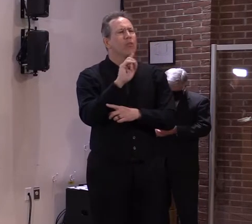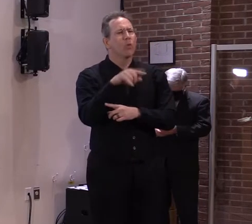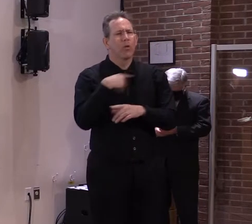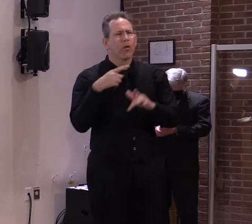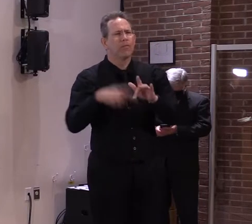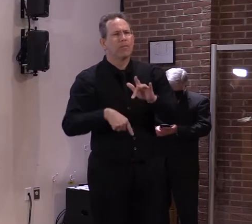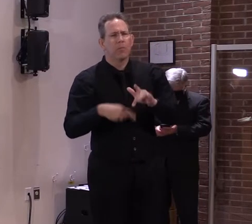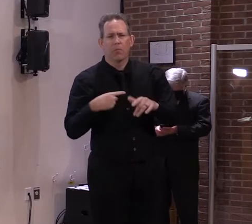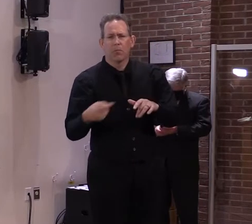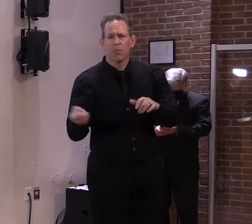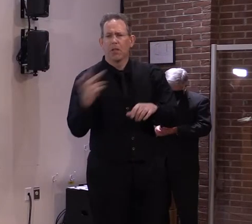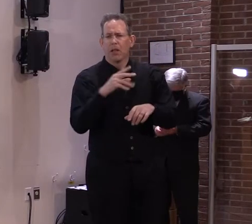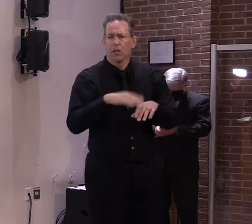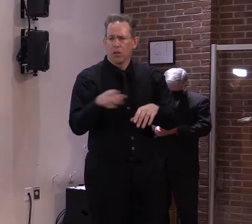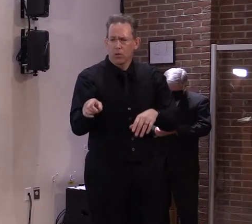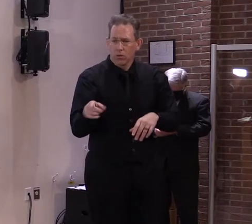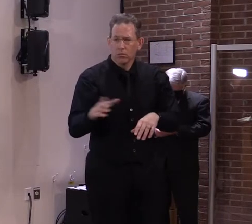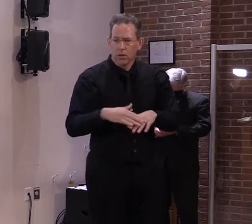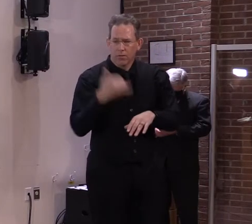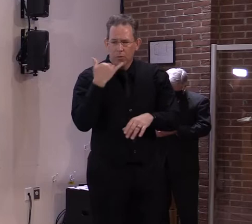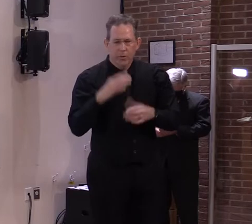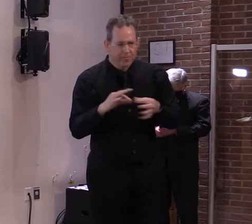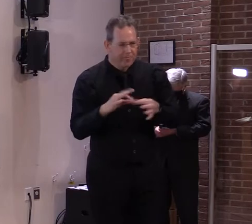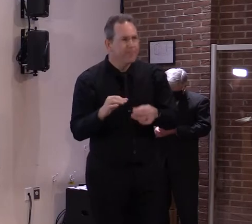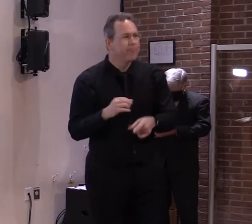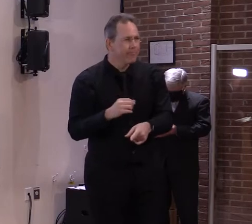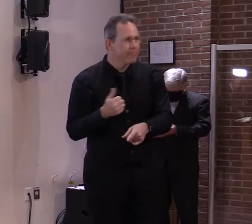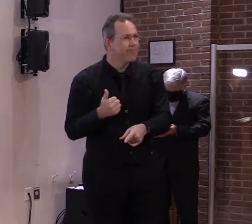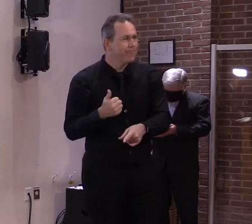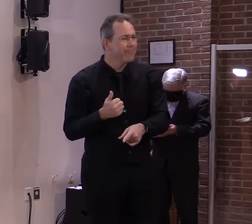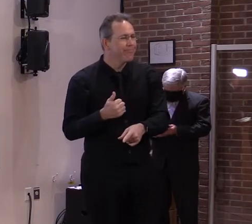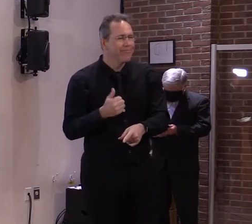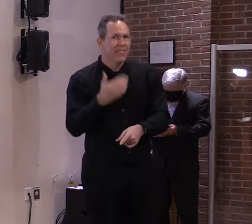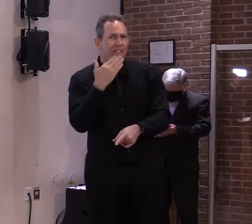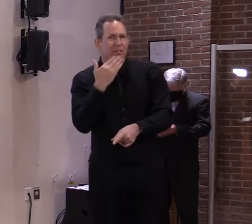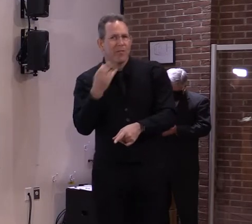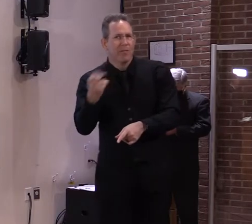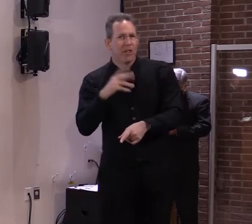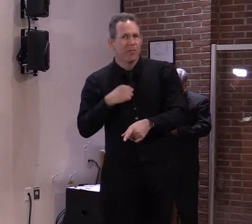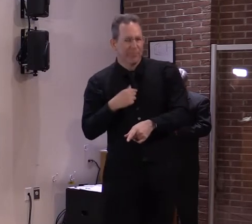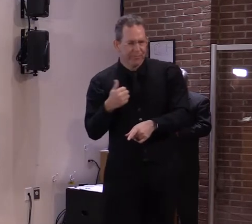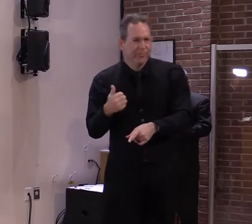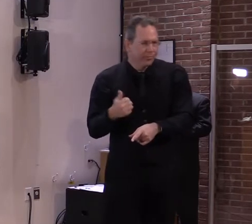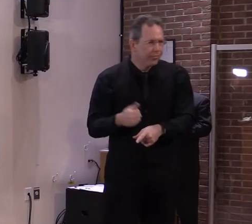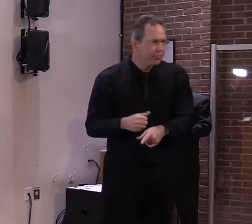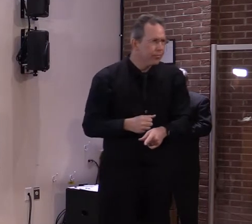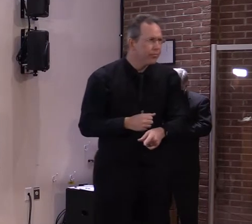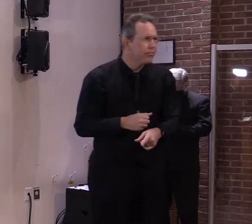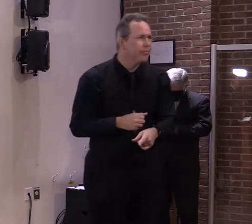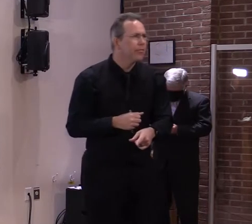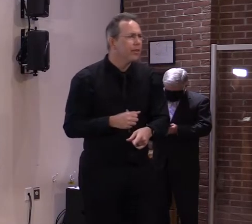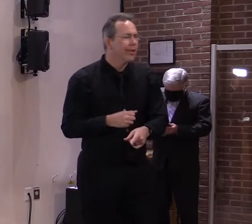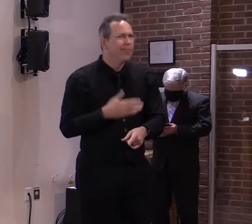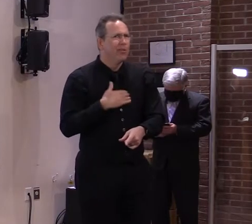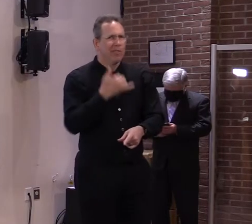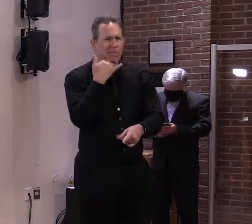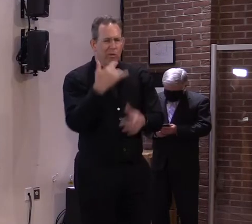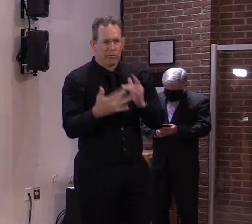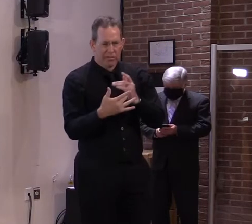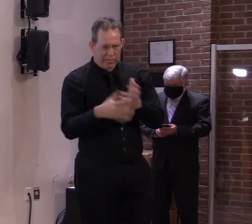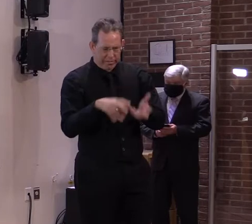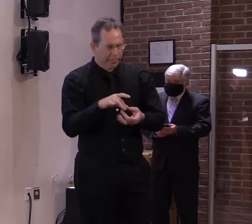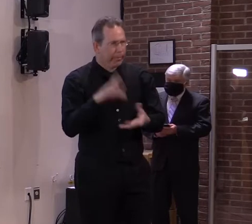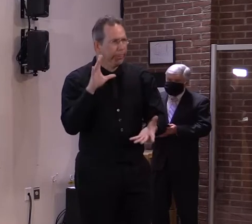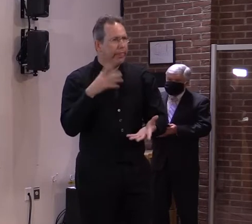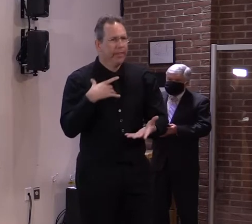Thanks, Rebecca. My phone really does want to go skiing today instead of being on the press conference. Does the state have knowledge of who has received a vaccine